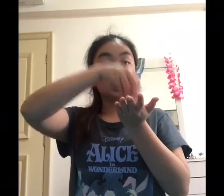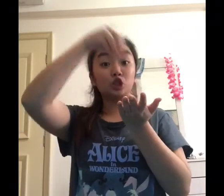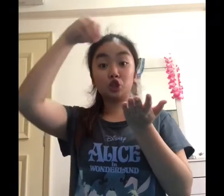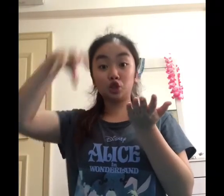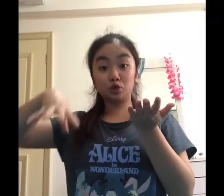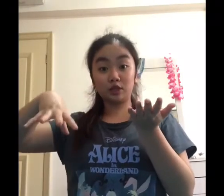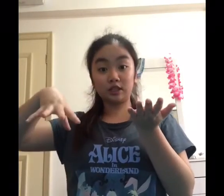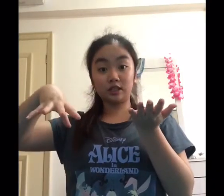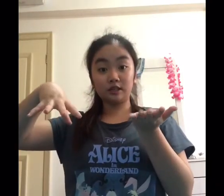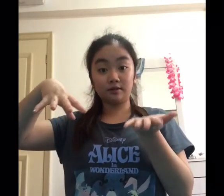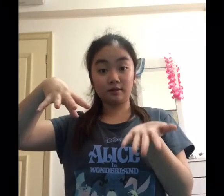Student,